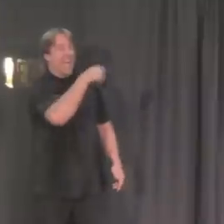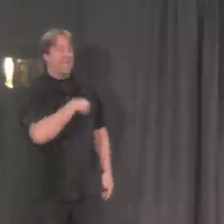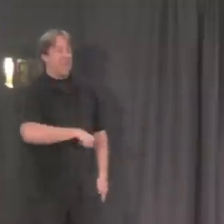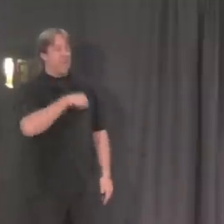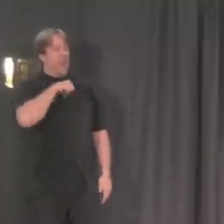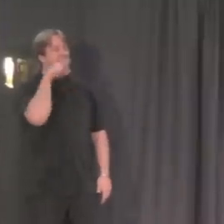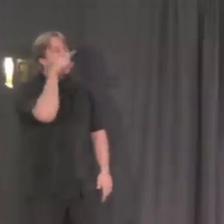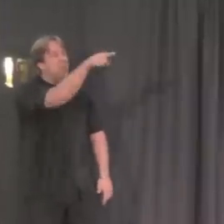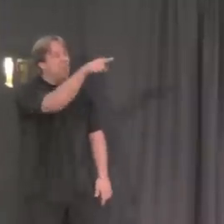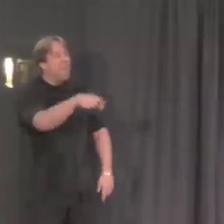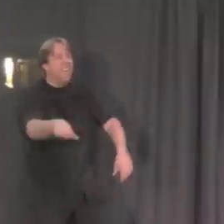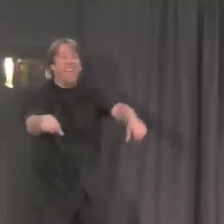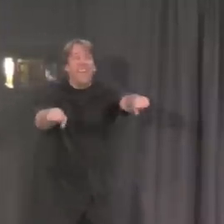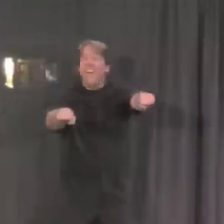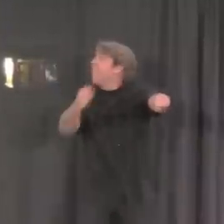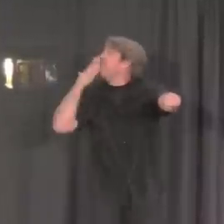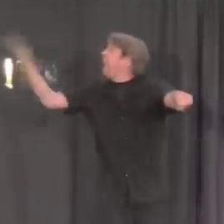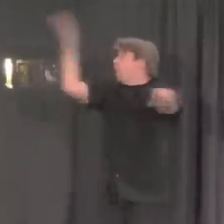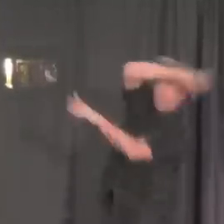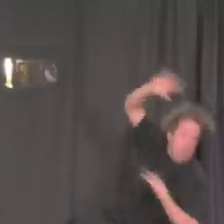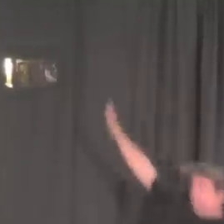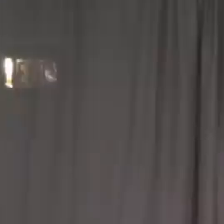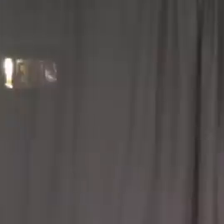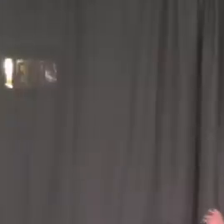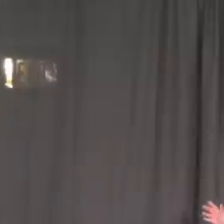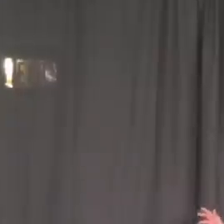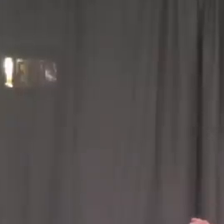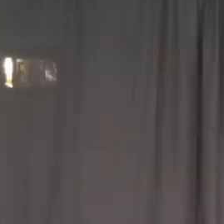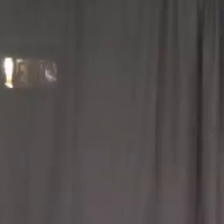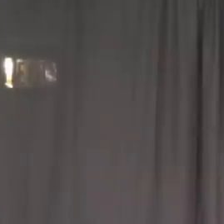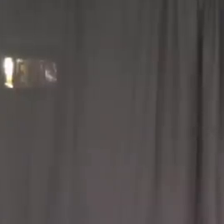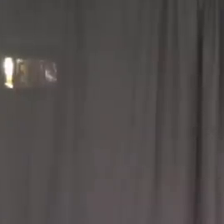Yeah, good job. I'm proud of you. Thanks, Mom.